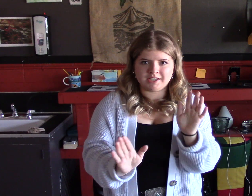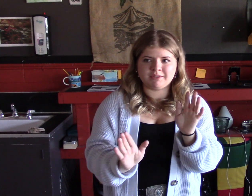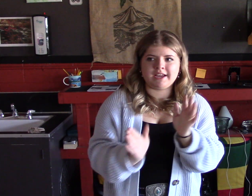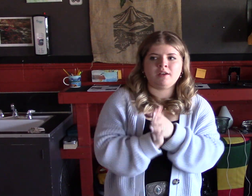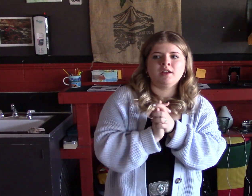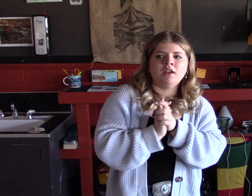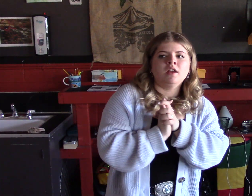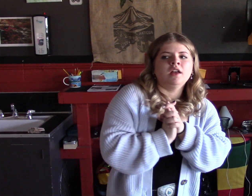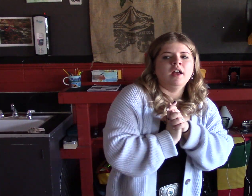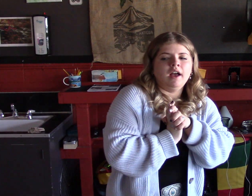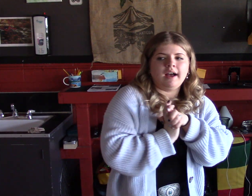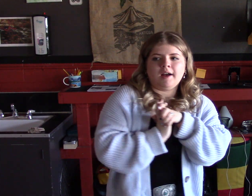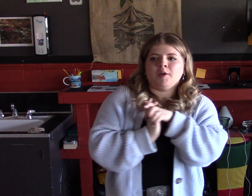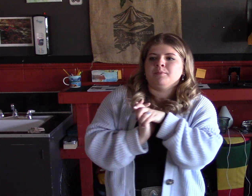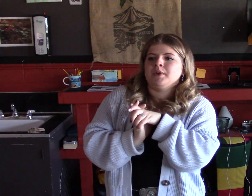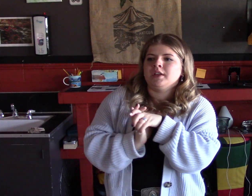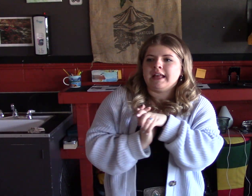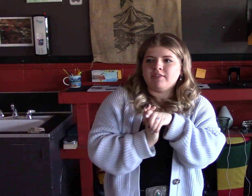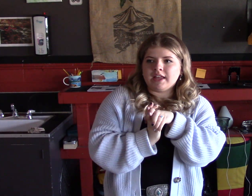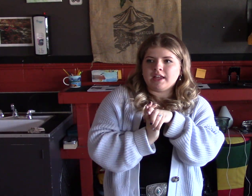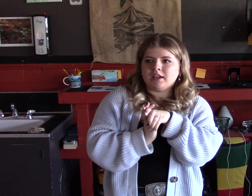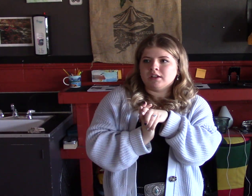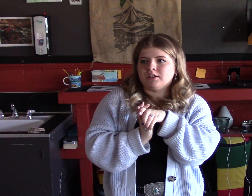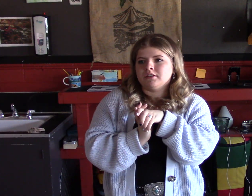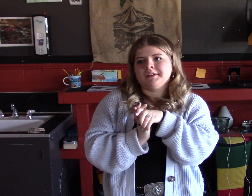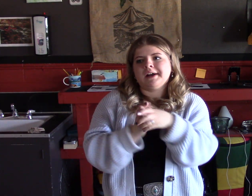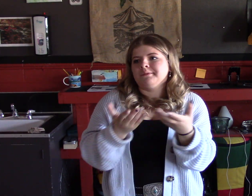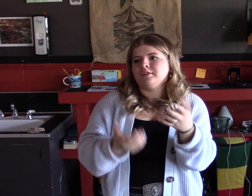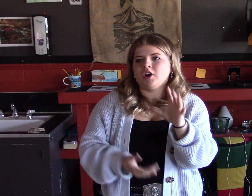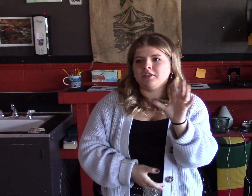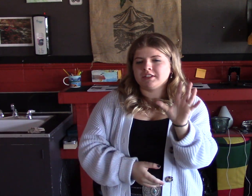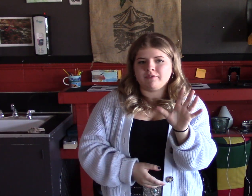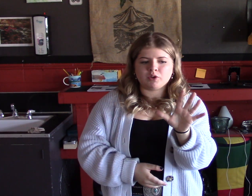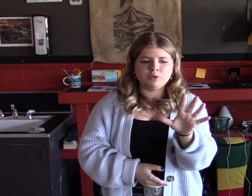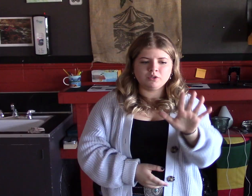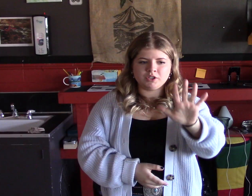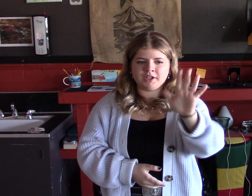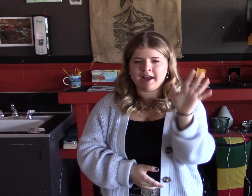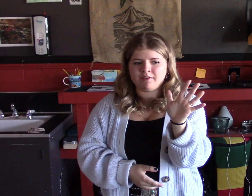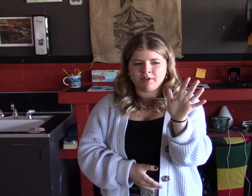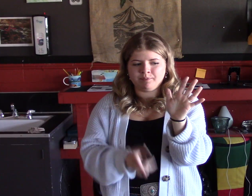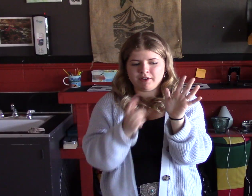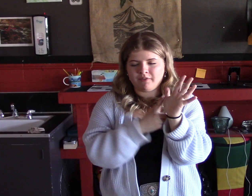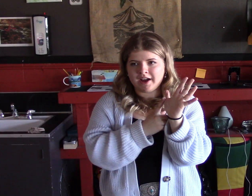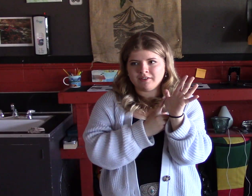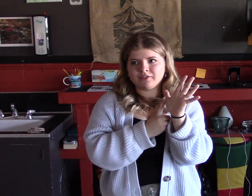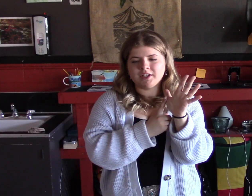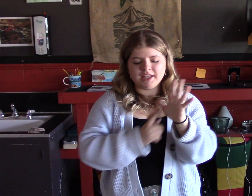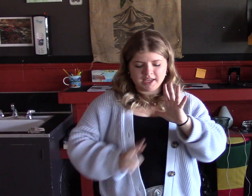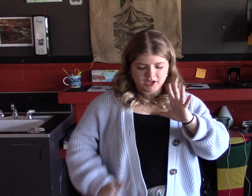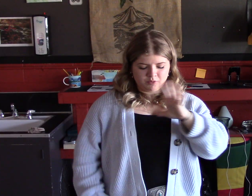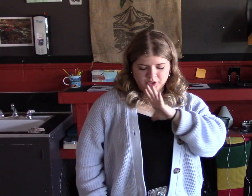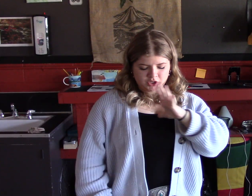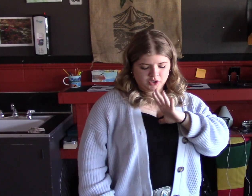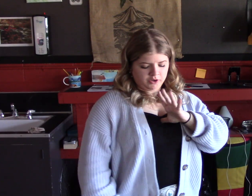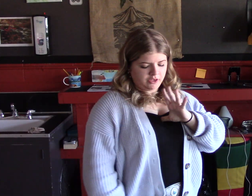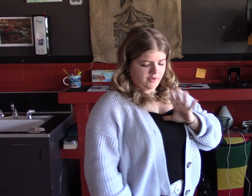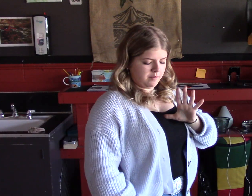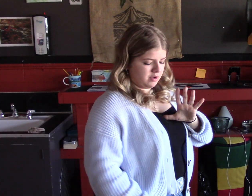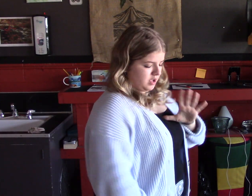sign. And then we've got the sign for cool. So you have a 5, and you put your thumb